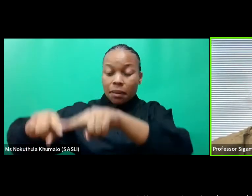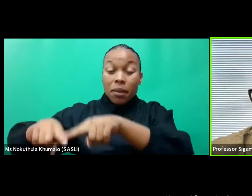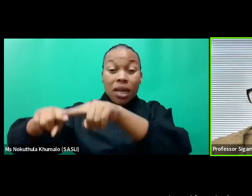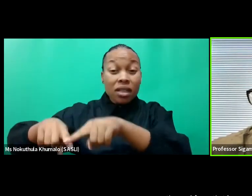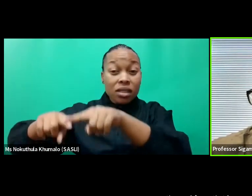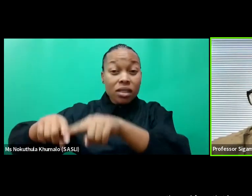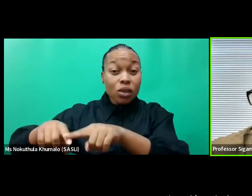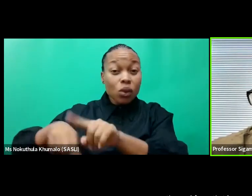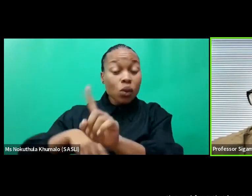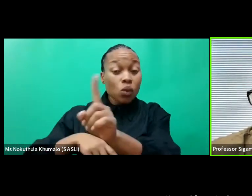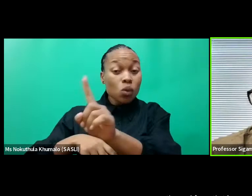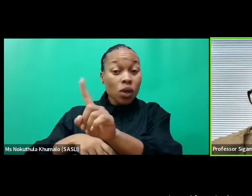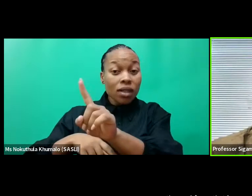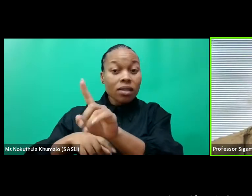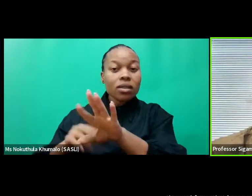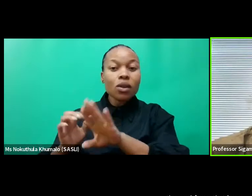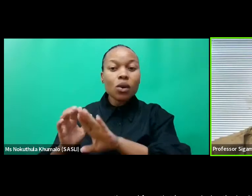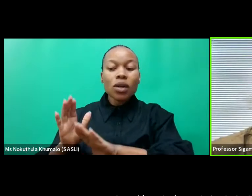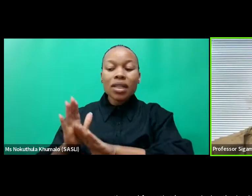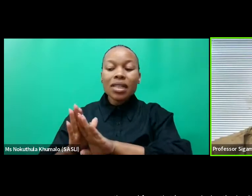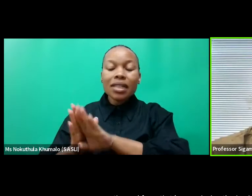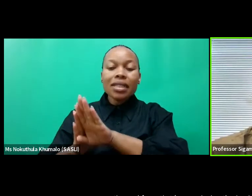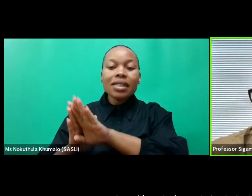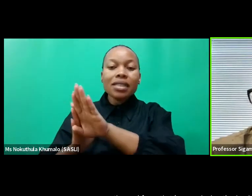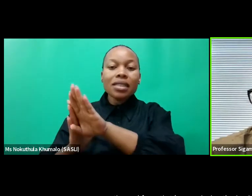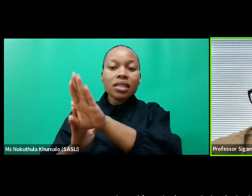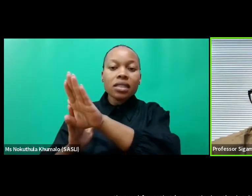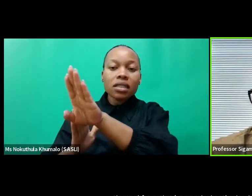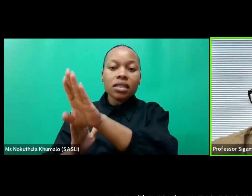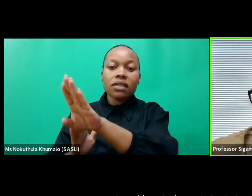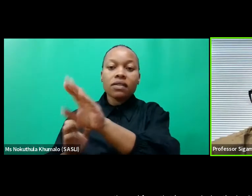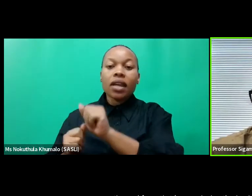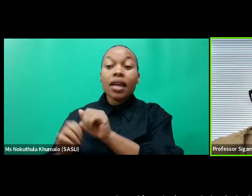and education has become instrumental to business values.